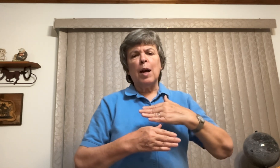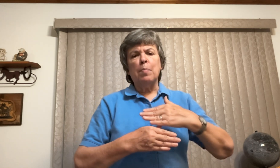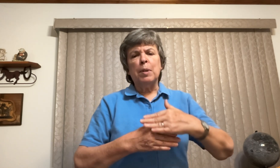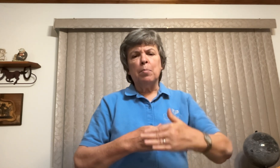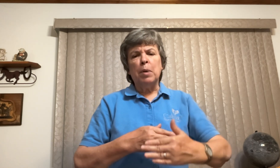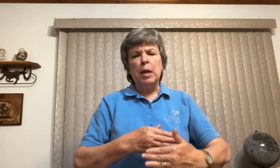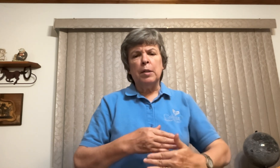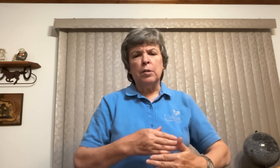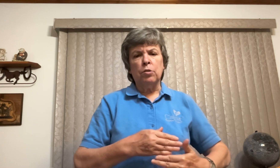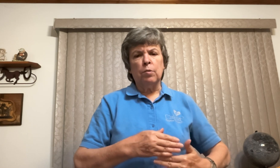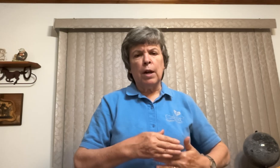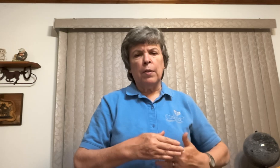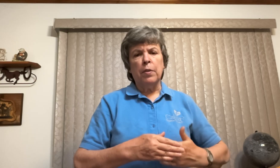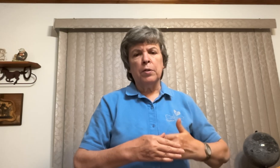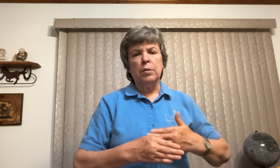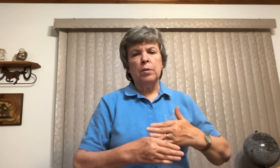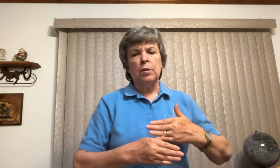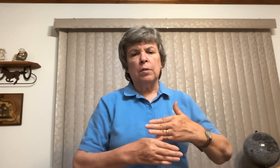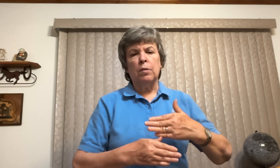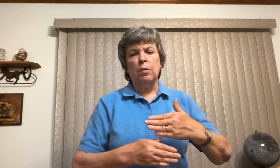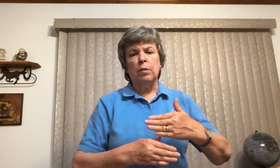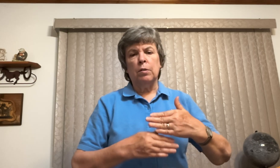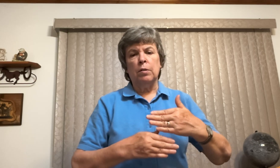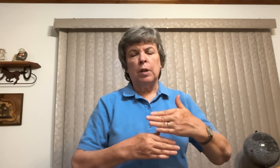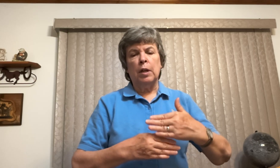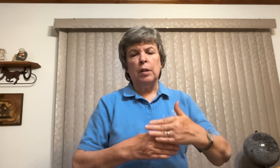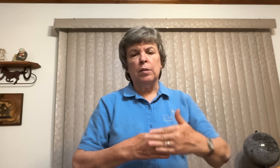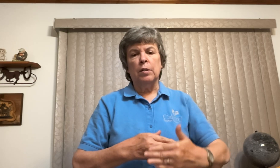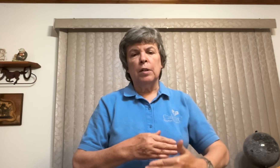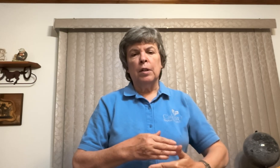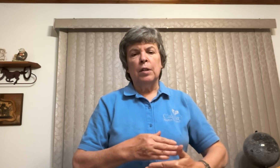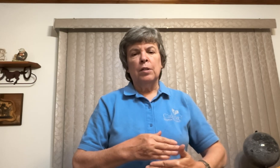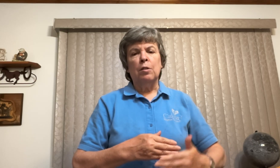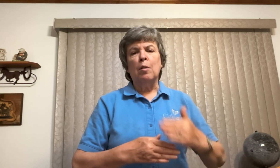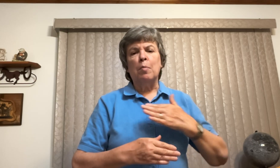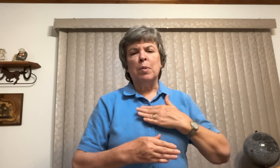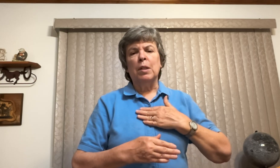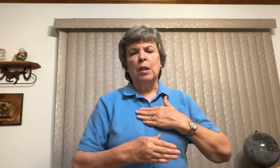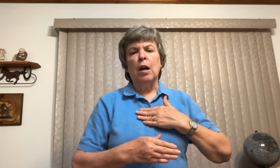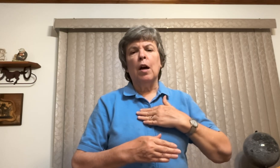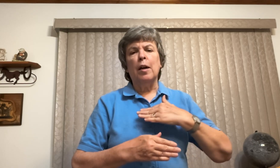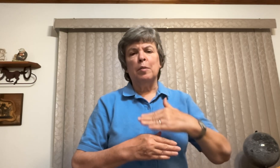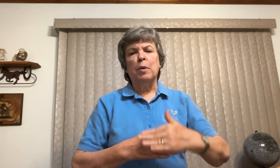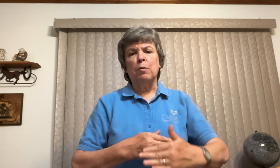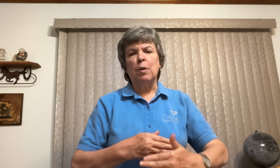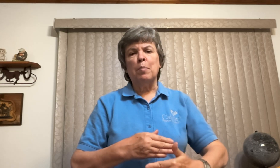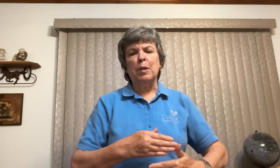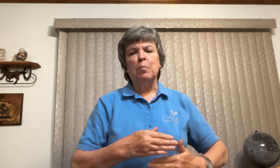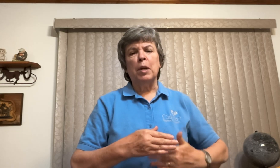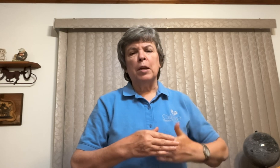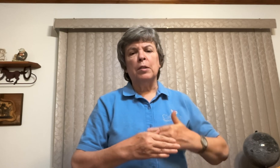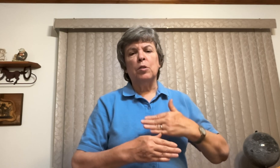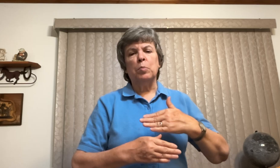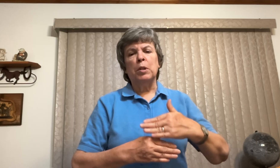wrapping a bandage around this hand. So I'm being kind by wrapping a bandage